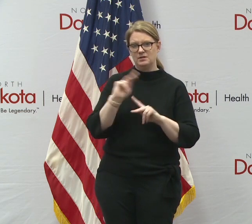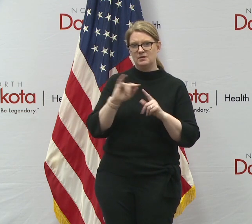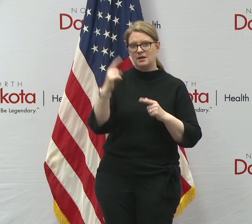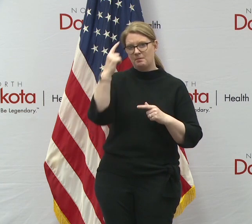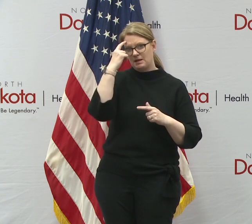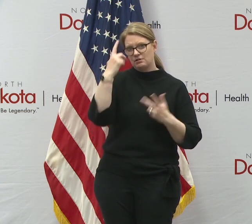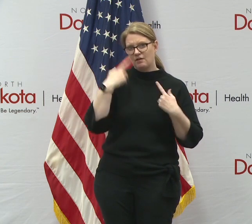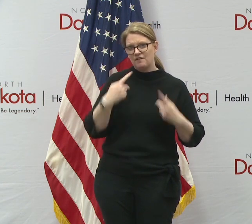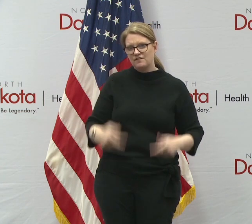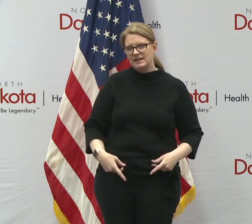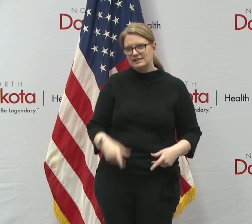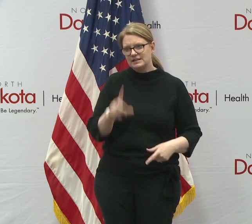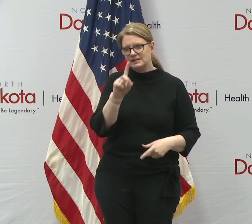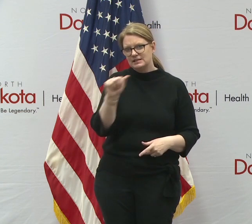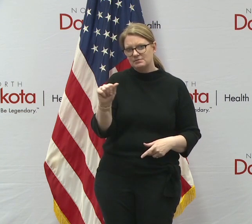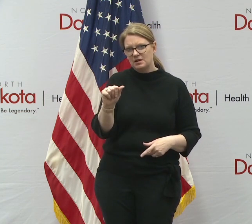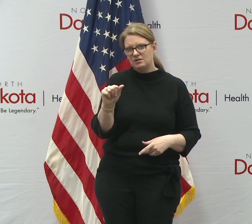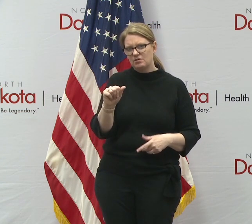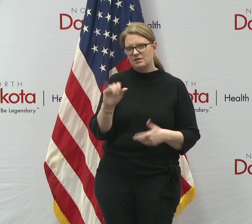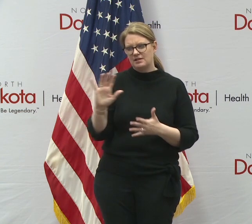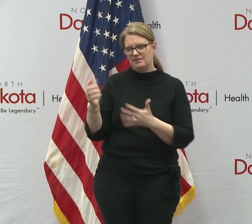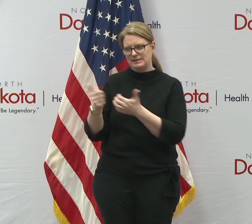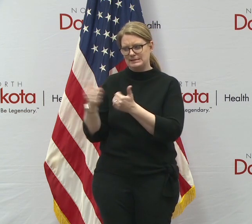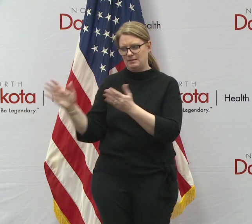physical disabilities, or do they have their separate plan for them?